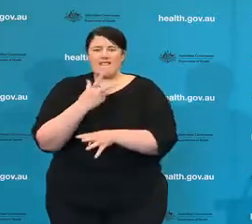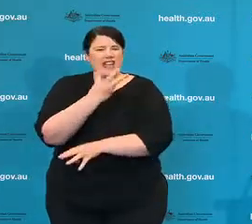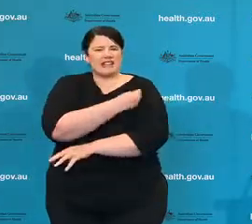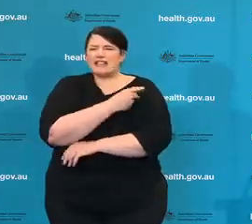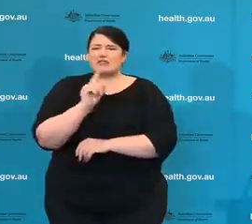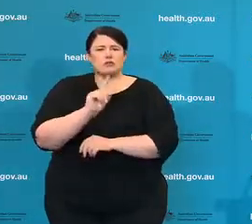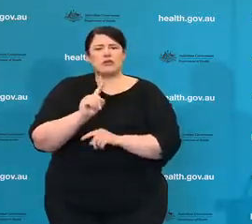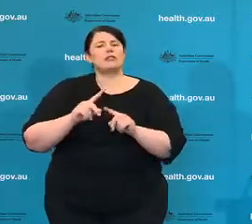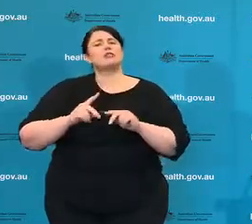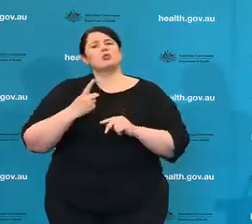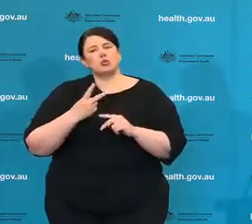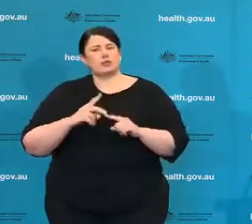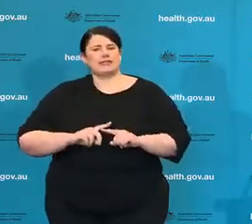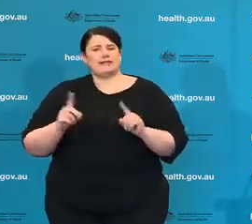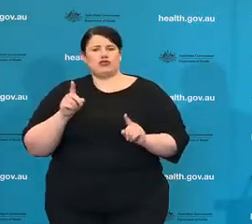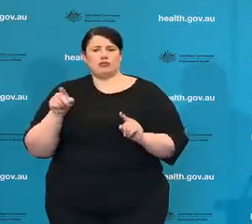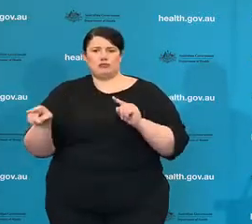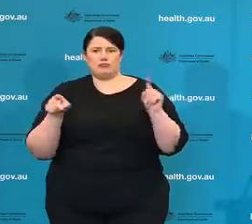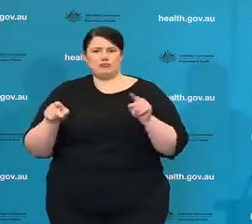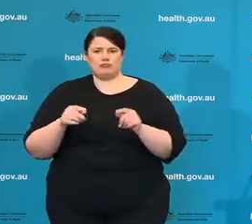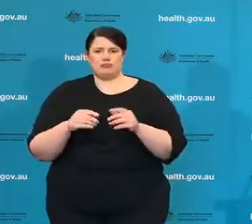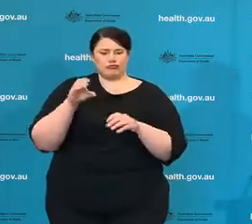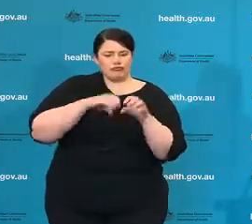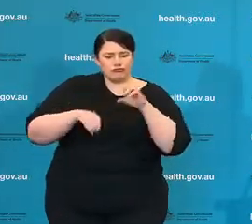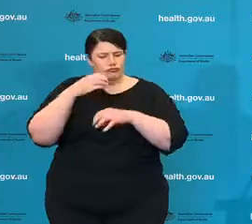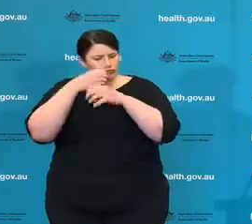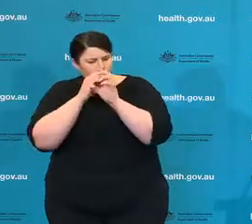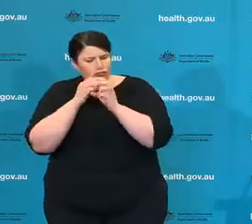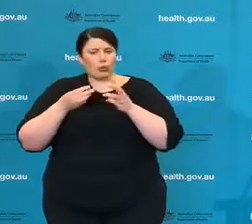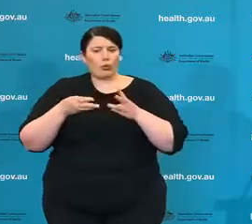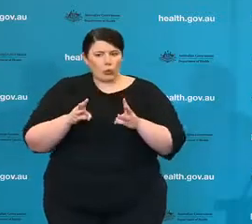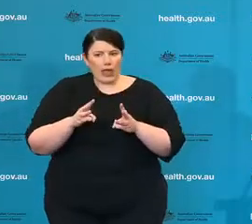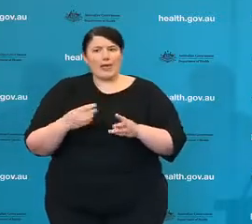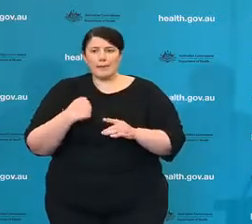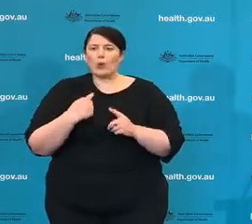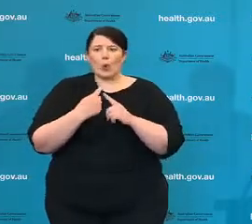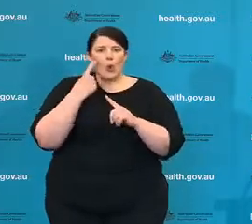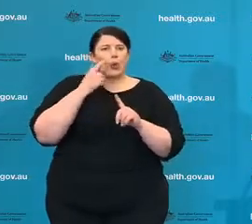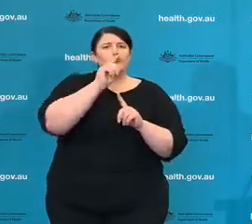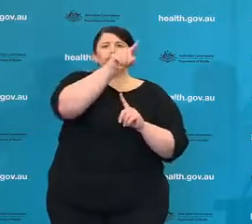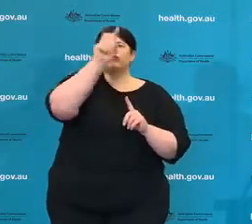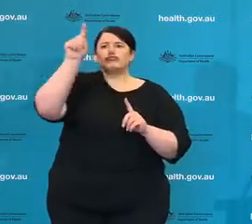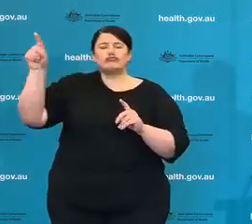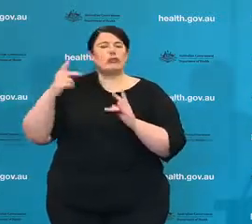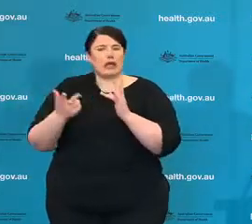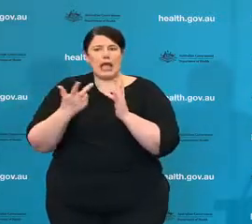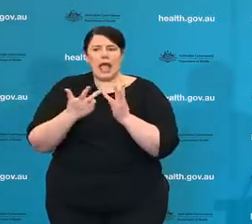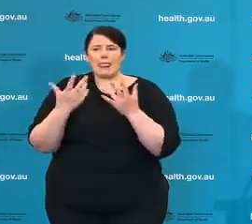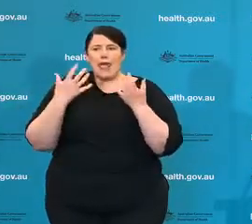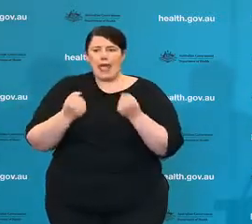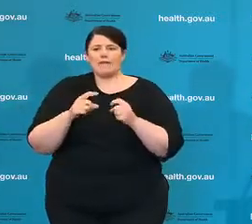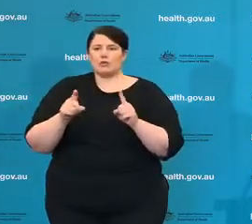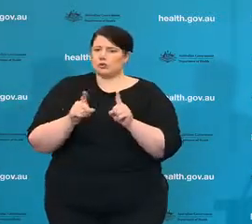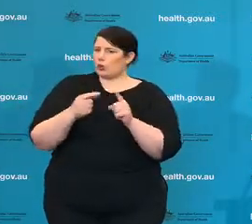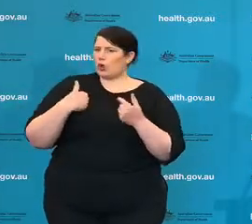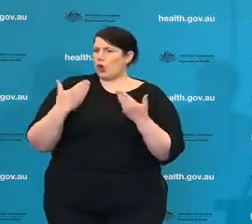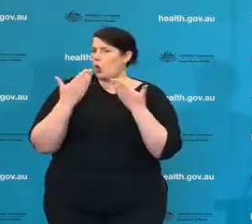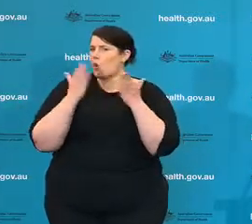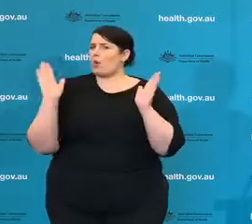that doesn't mean that we're not considering the alternative technologies as well. There are, as you know, 4